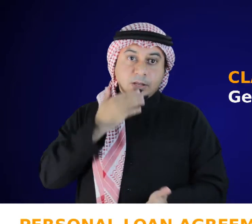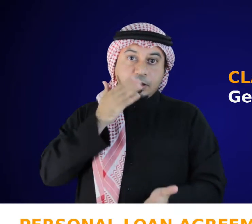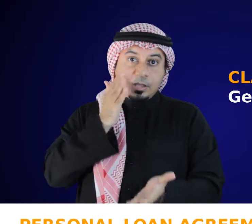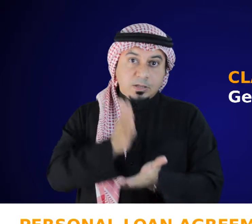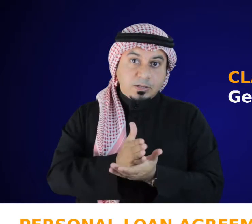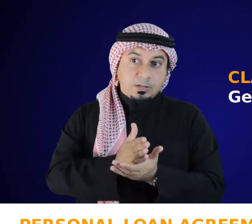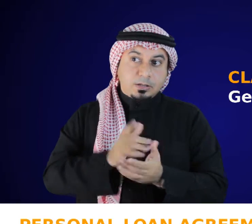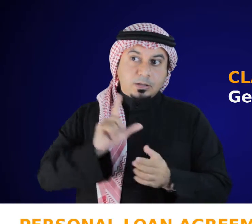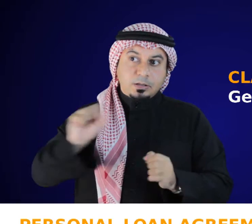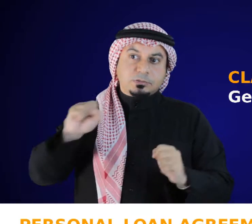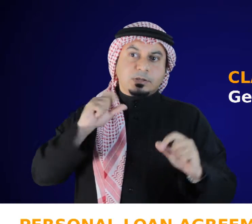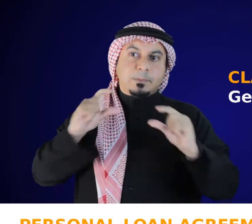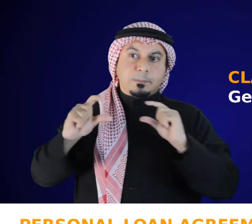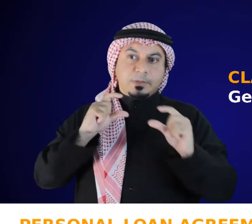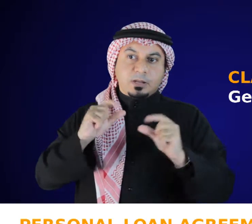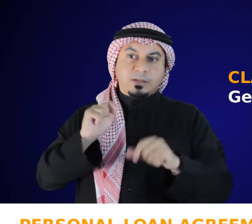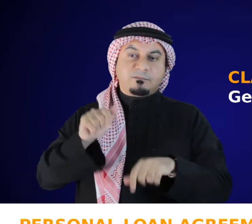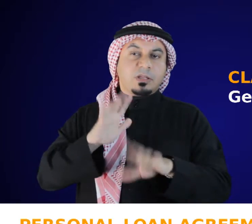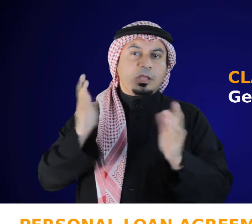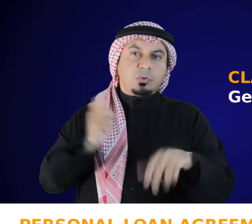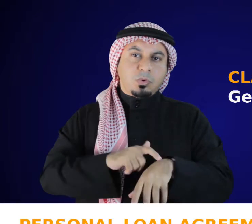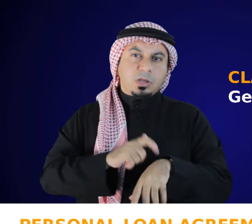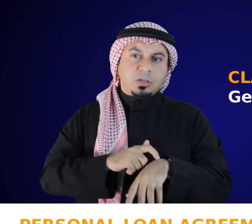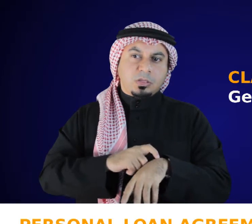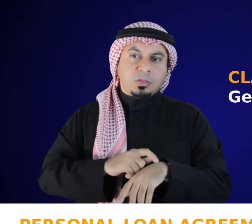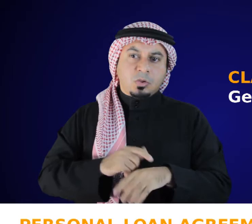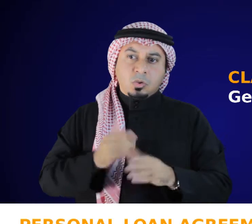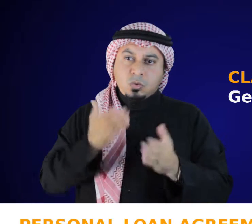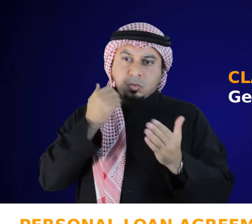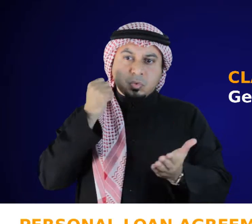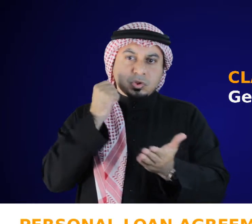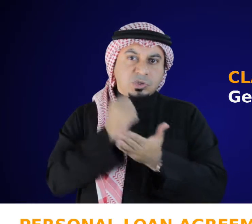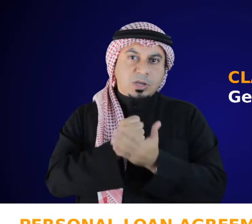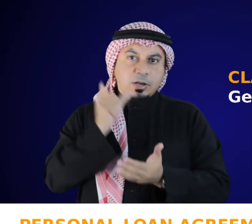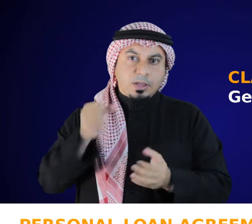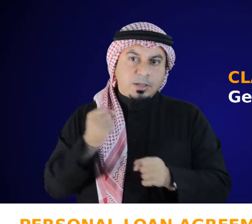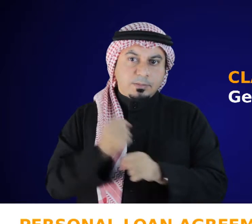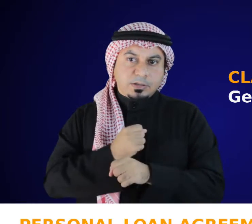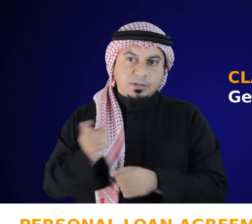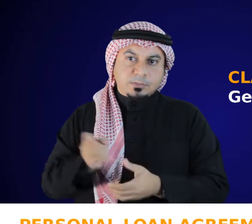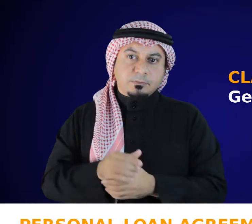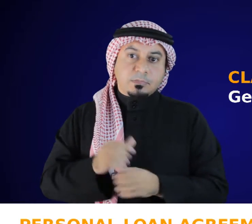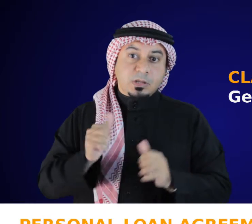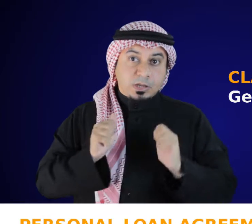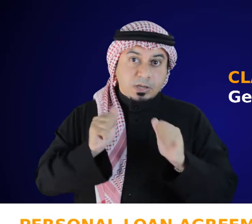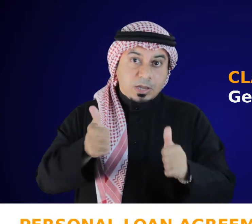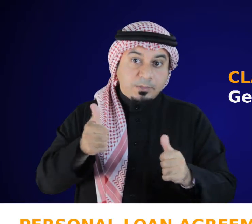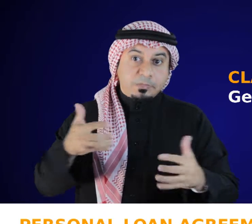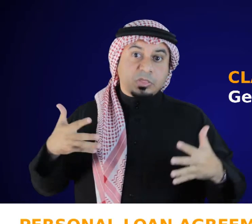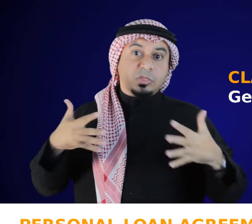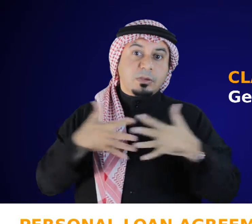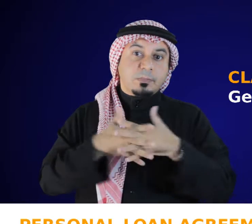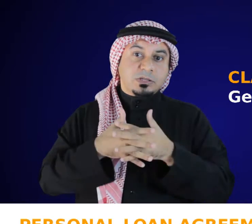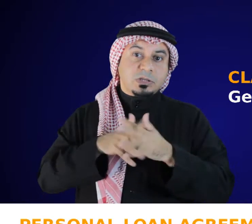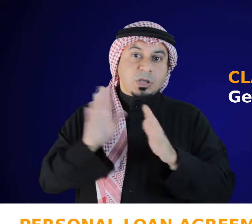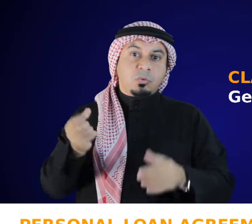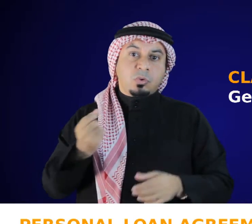Six, the bank has the right at any time and without advising or notifying the client to merge or consolidate